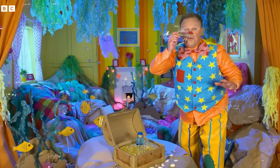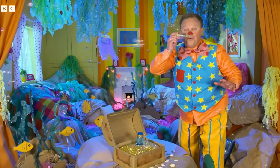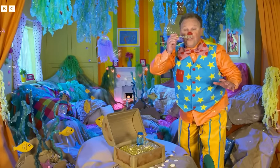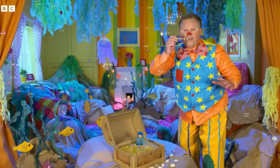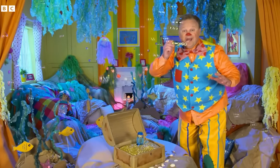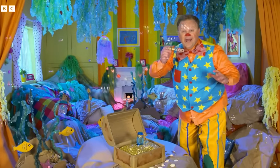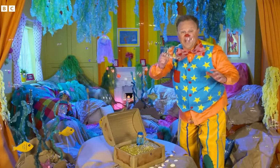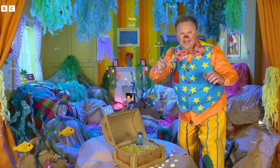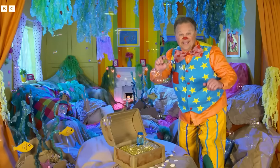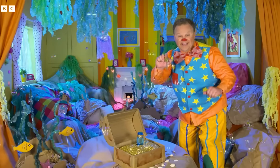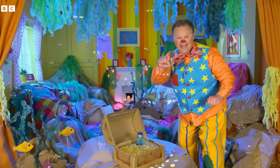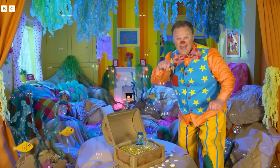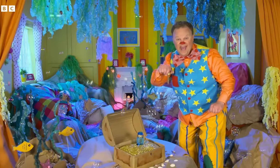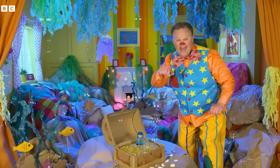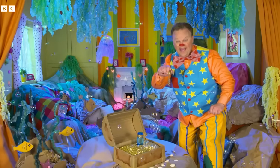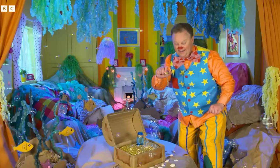bubbles? Yes.